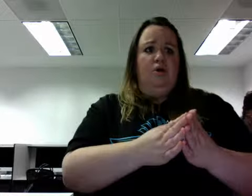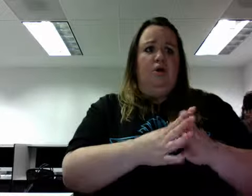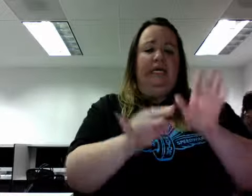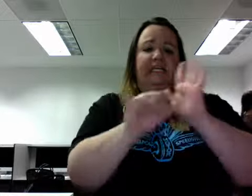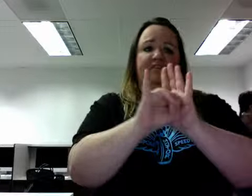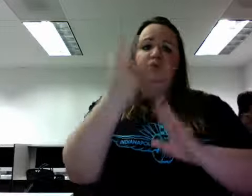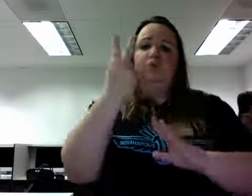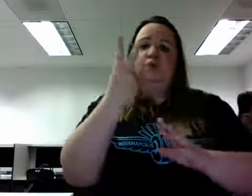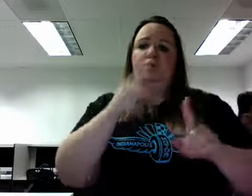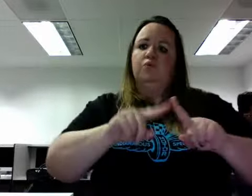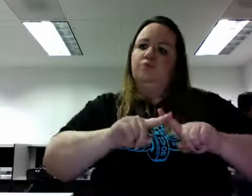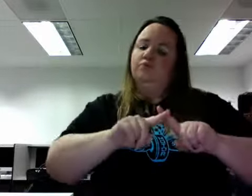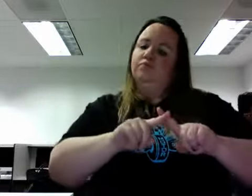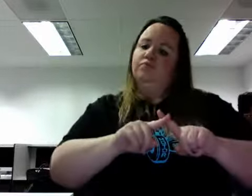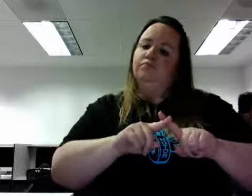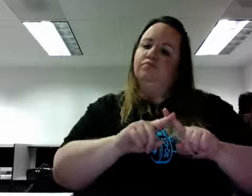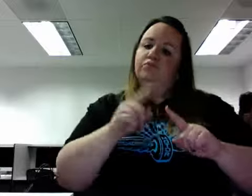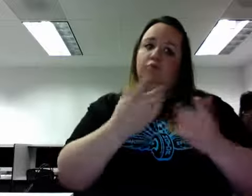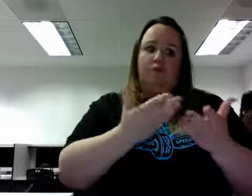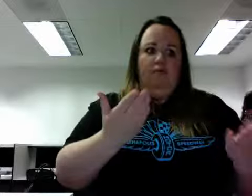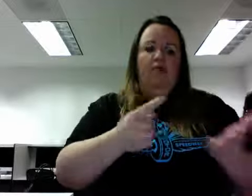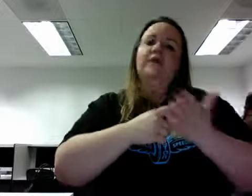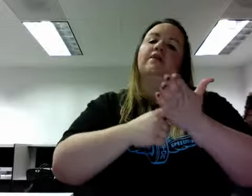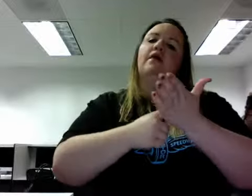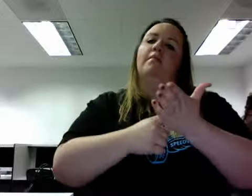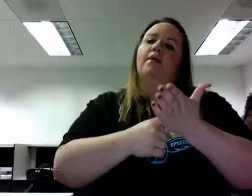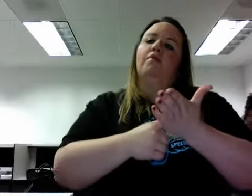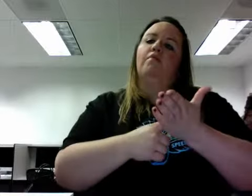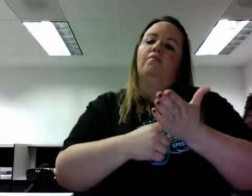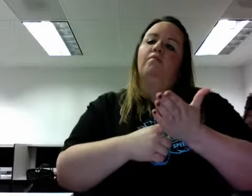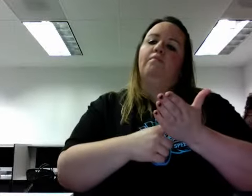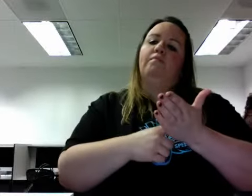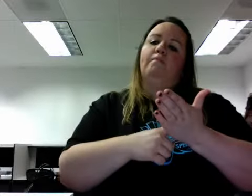us? It didn't say it made white blood cells, but what does it do?